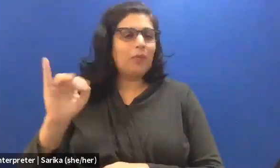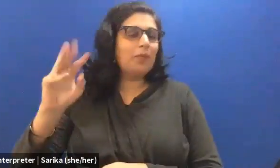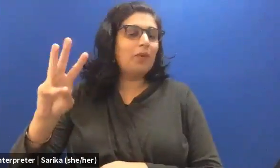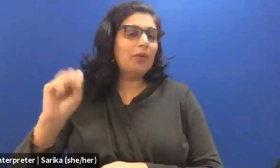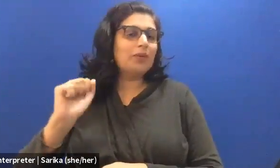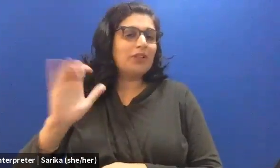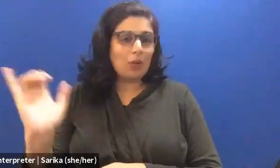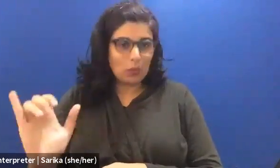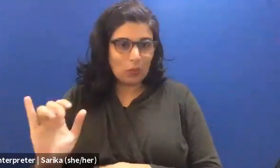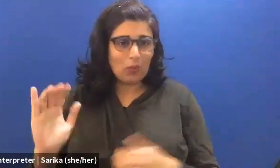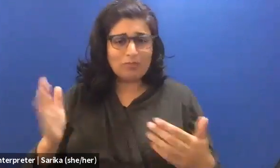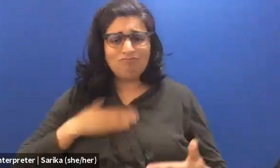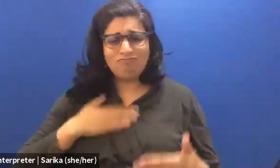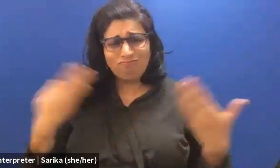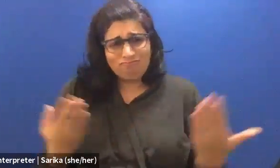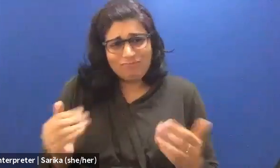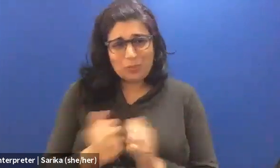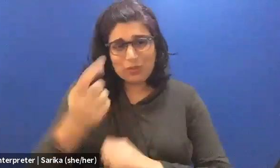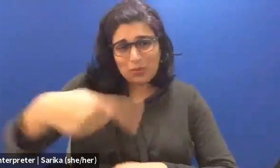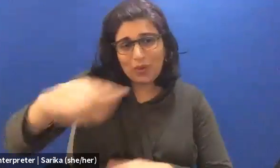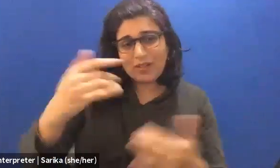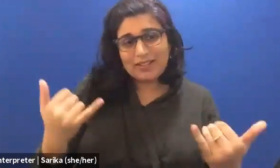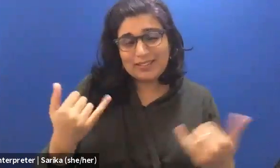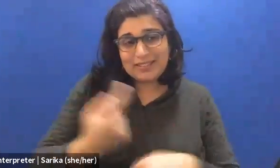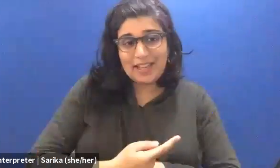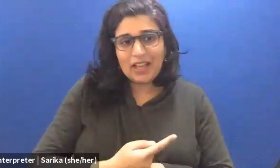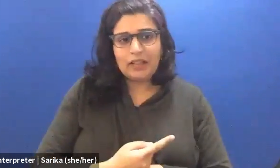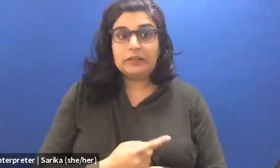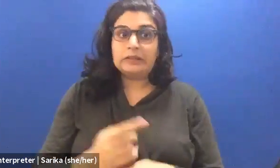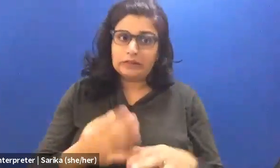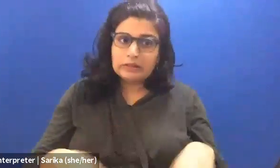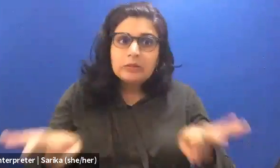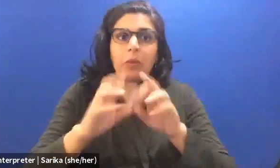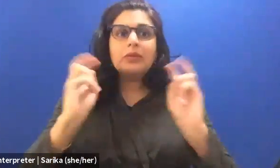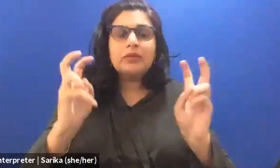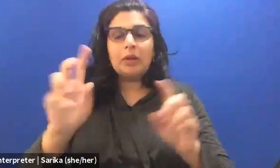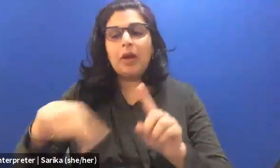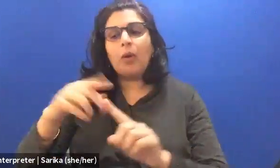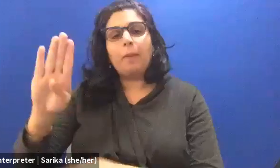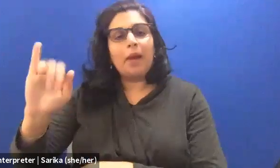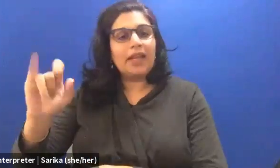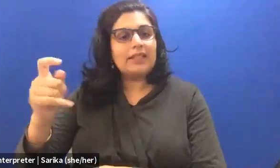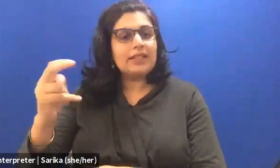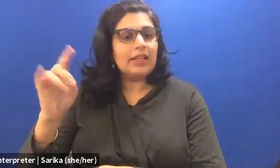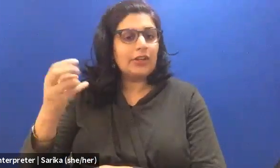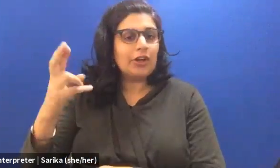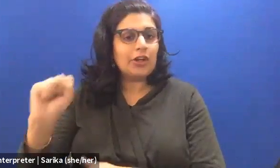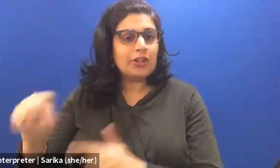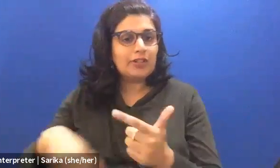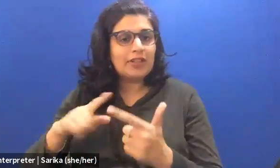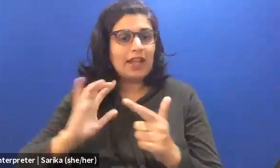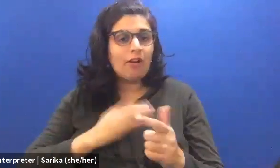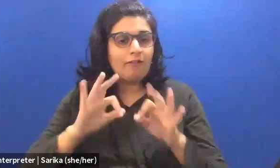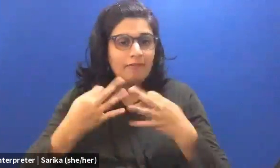I'm happy to be here with you all today to talk about some really important topics about bystanders and our families and communities and how